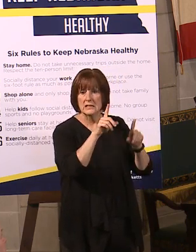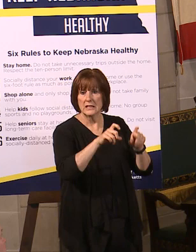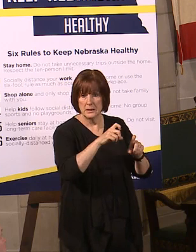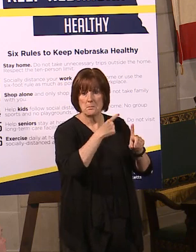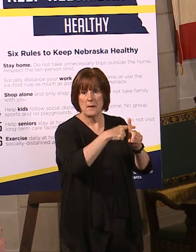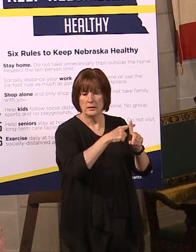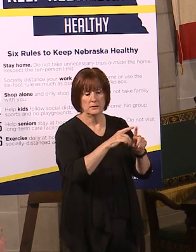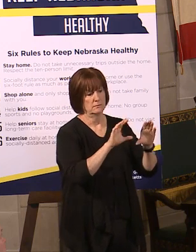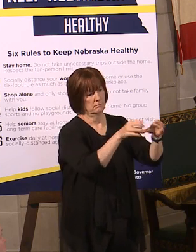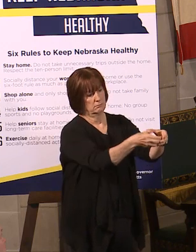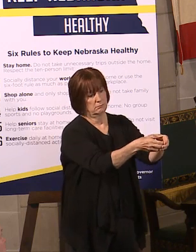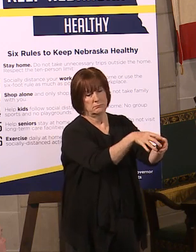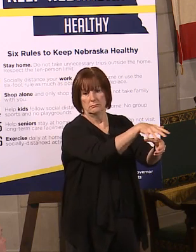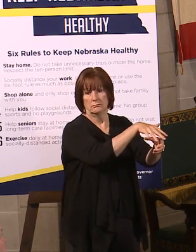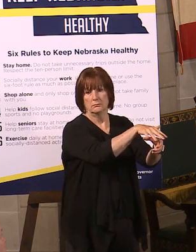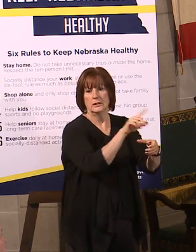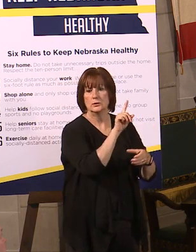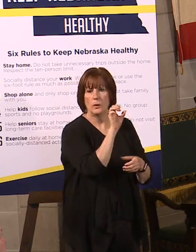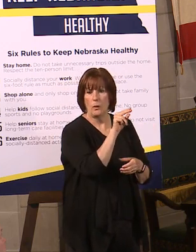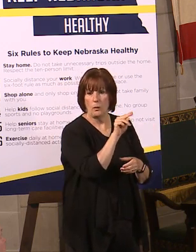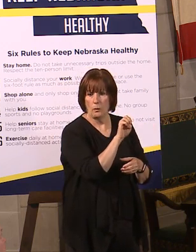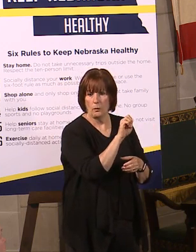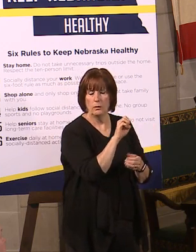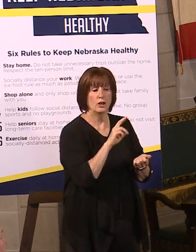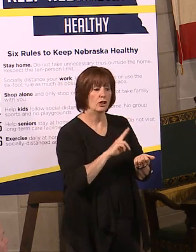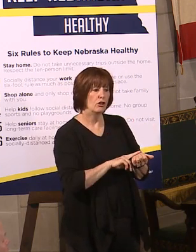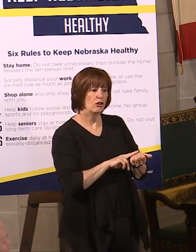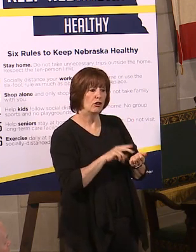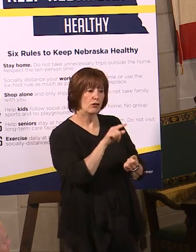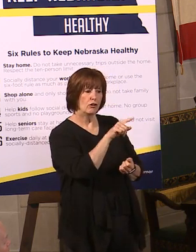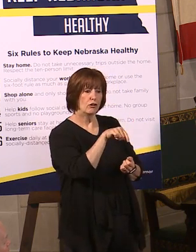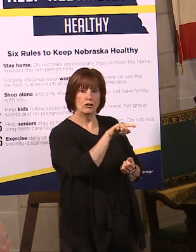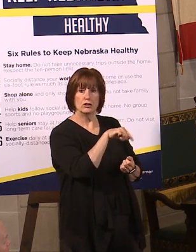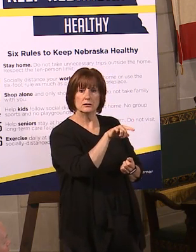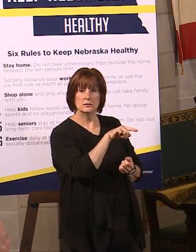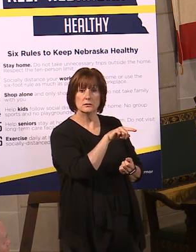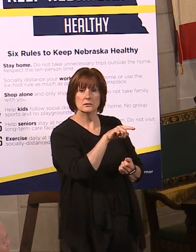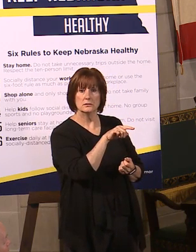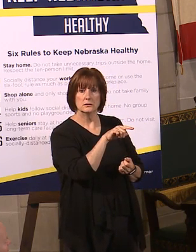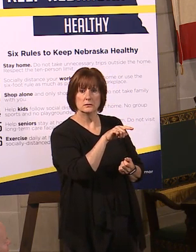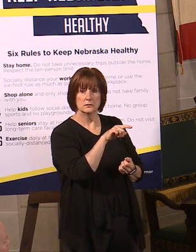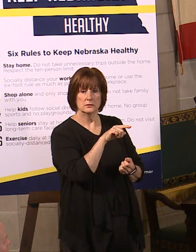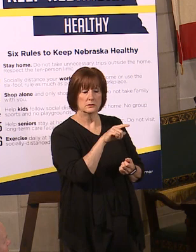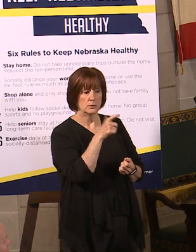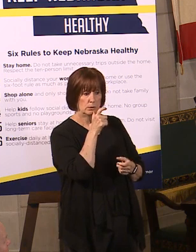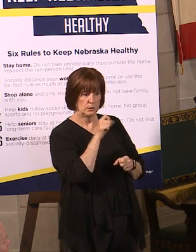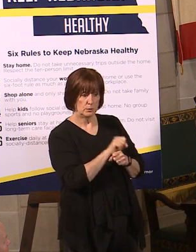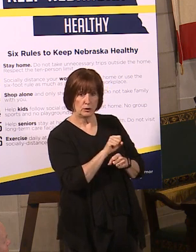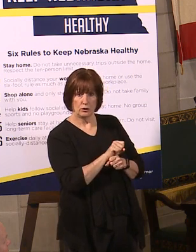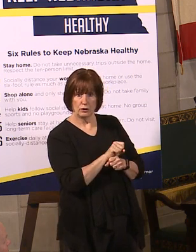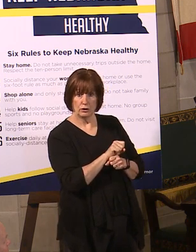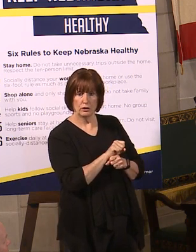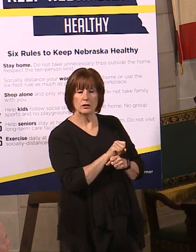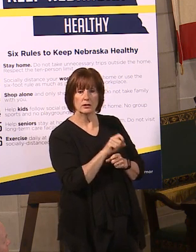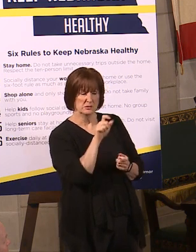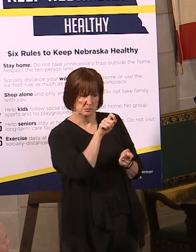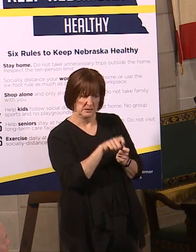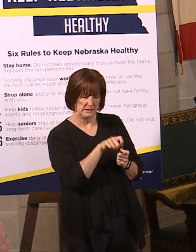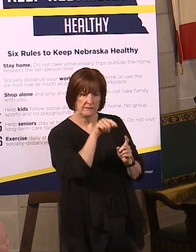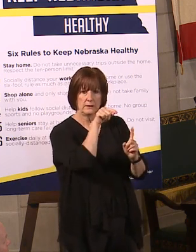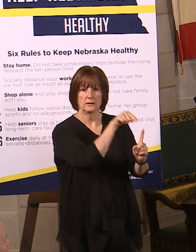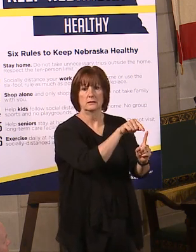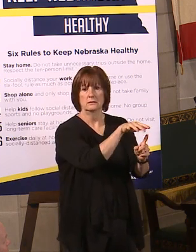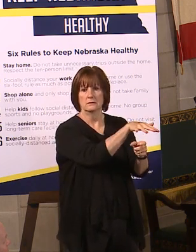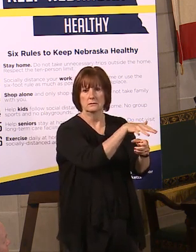stay together in that same zone. And those nurses or personnel that are working in that facility will work specific in